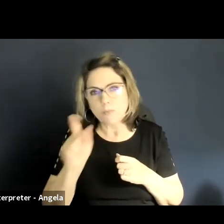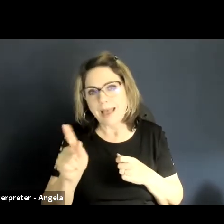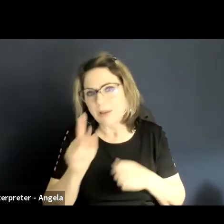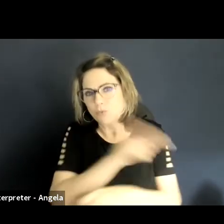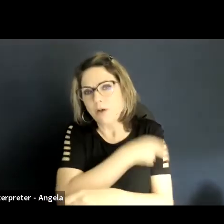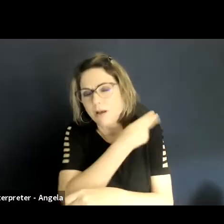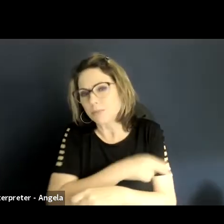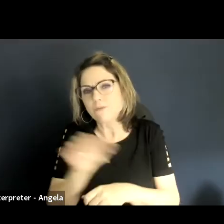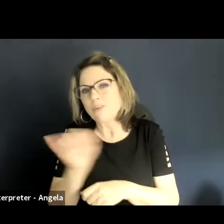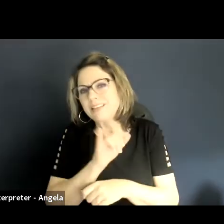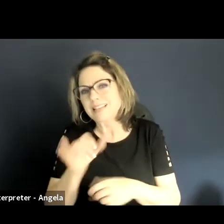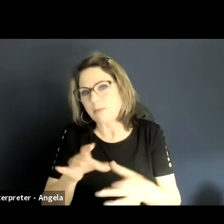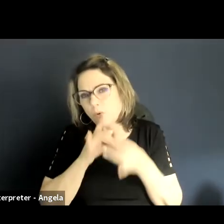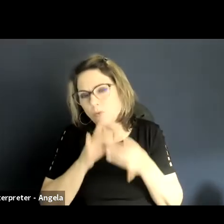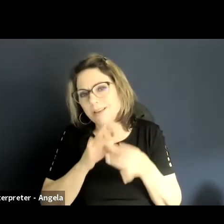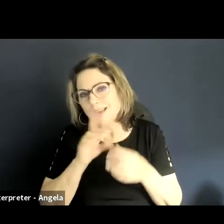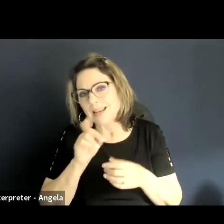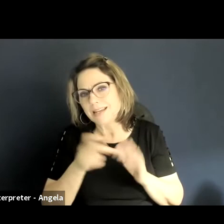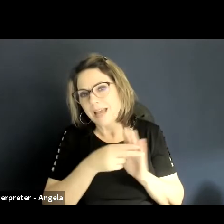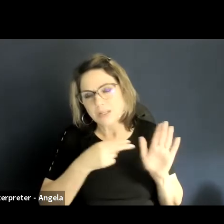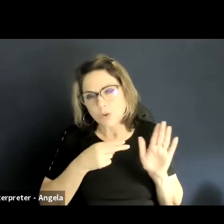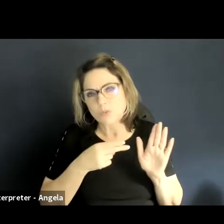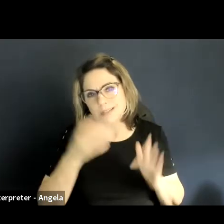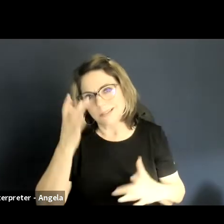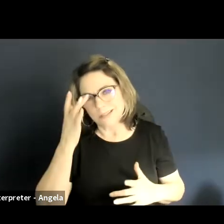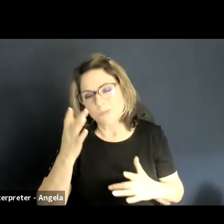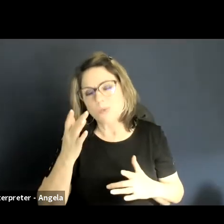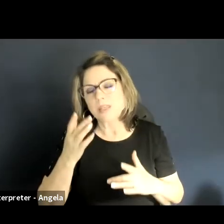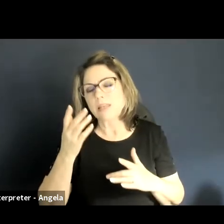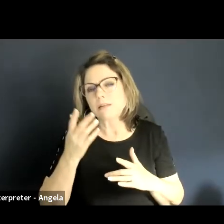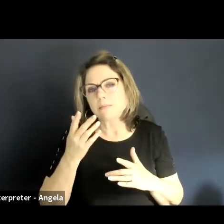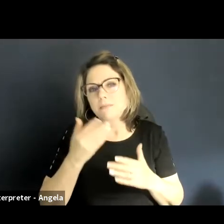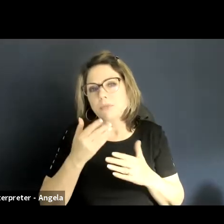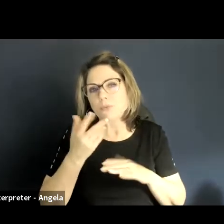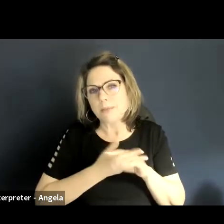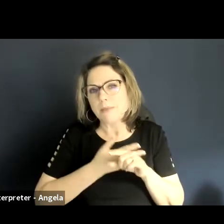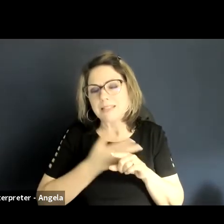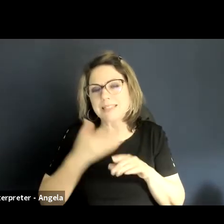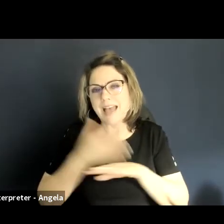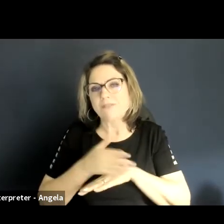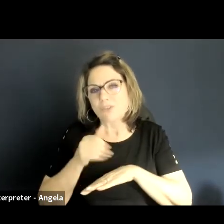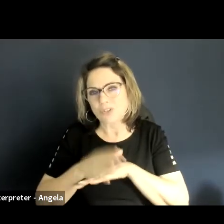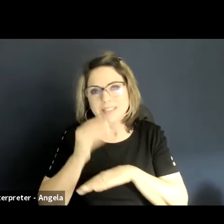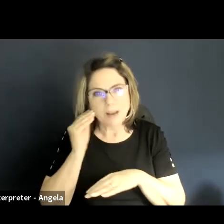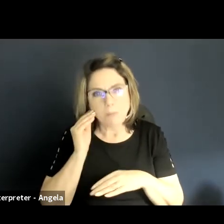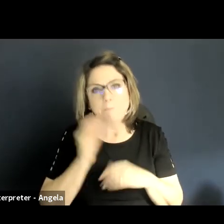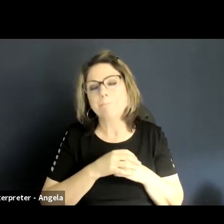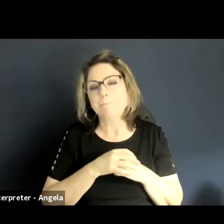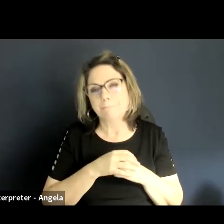related diagnosis within 3 months of discharge. So we're putting a percentage on there, and we're also putting a time frame on